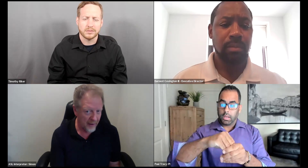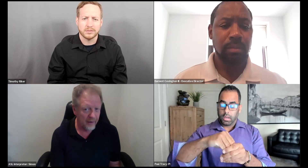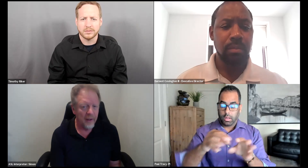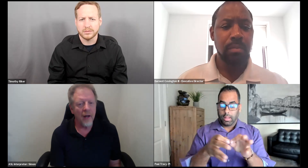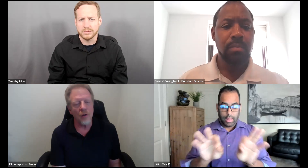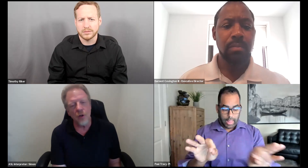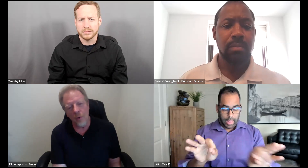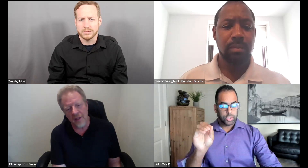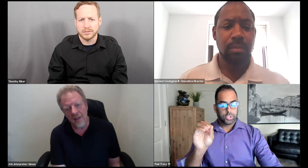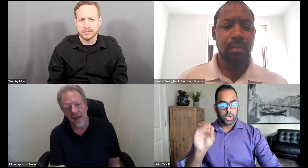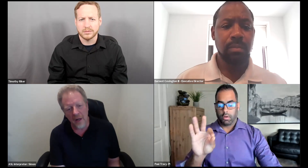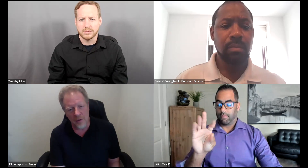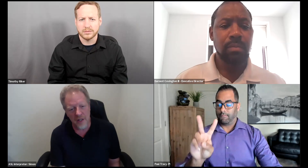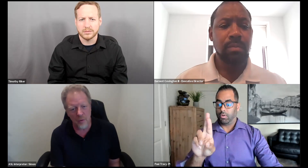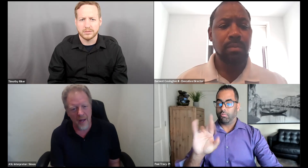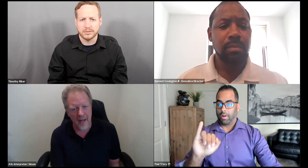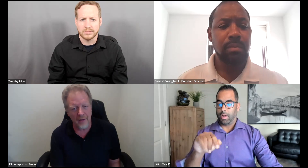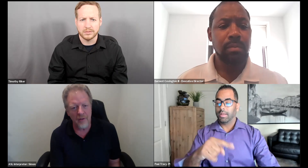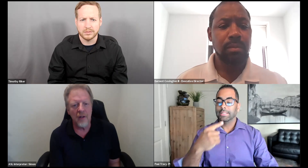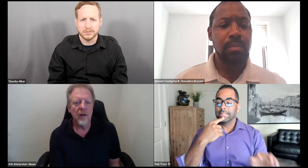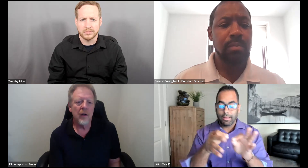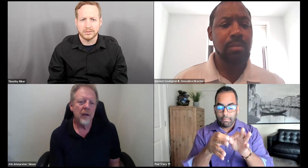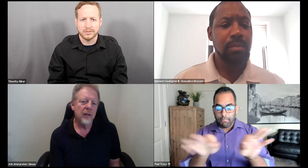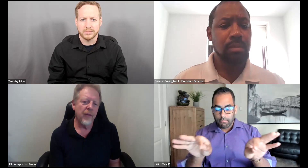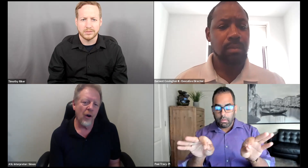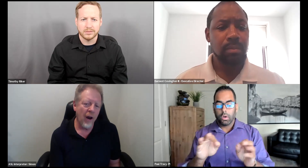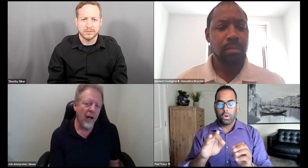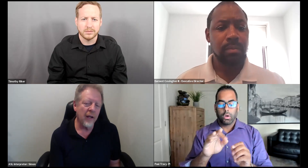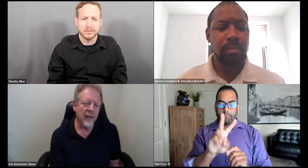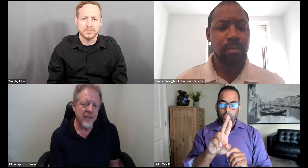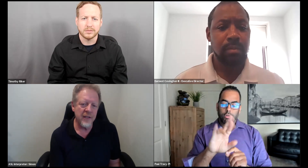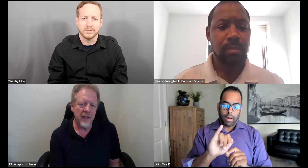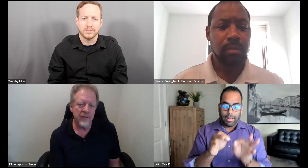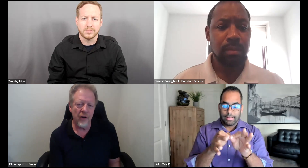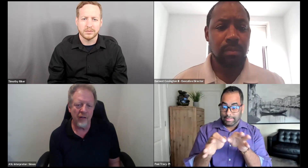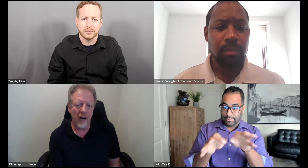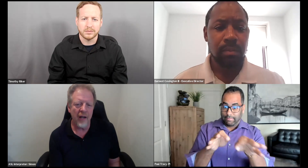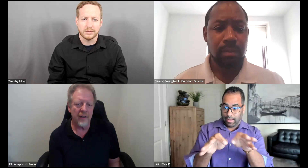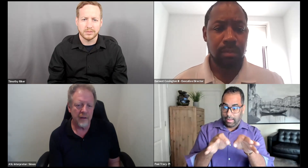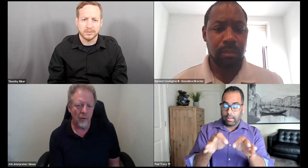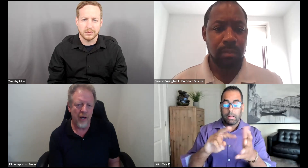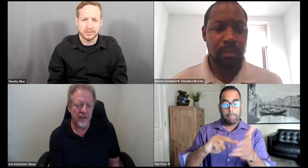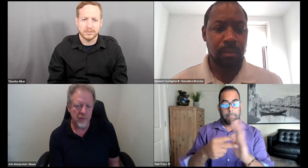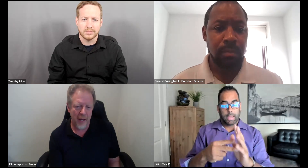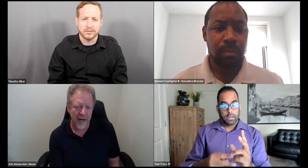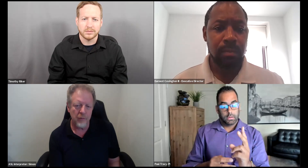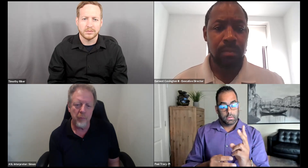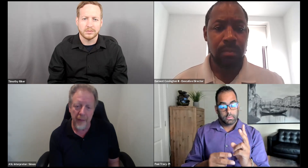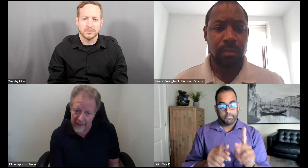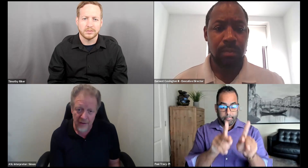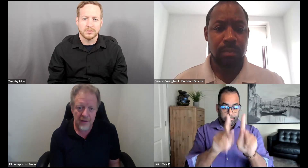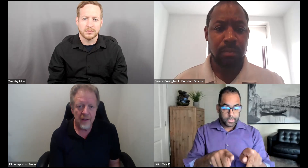that in there. And also within the language that you have, VRI, it says under VRI, the way it's